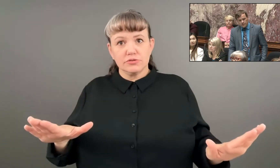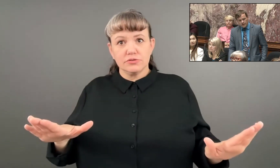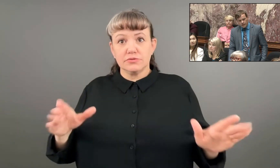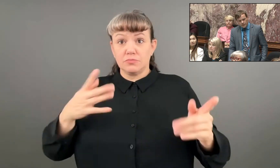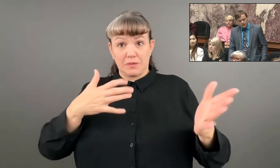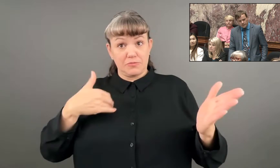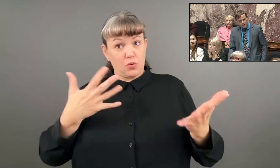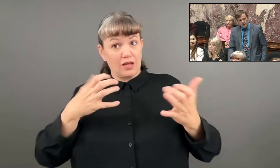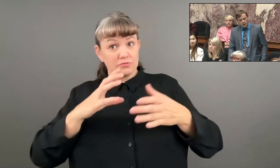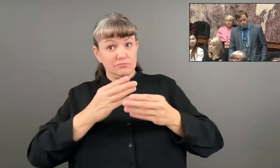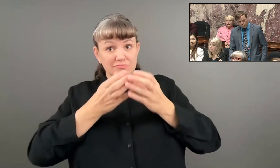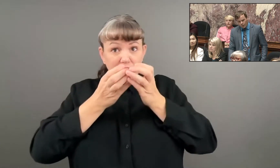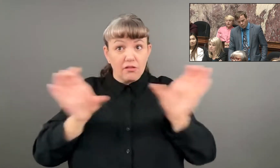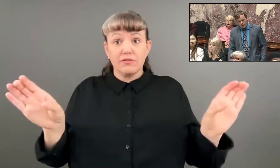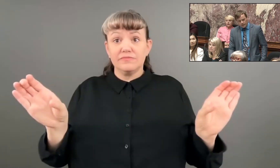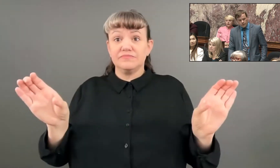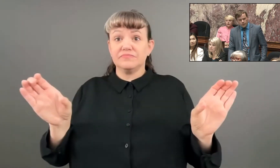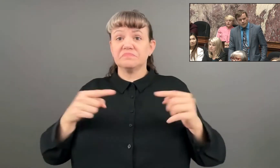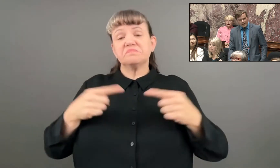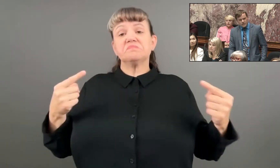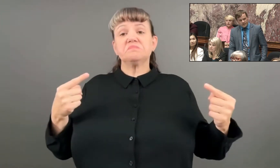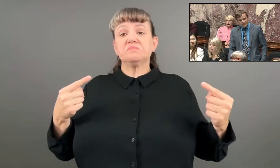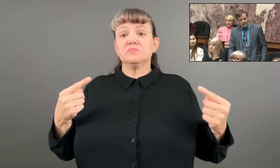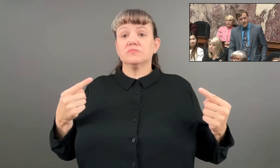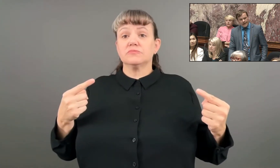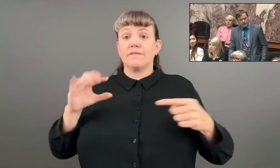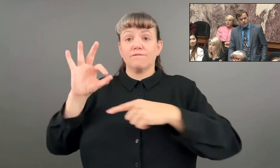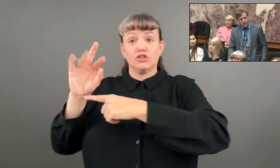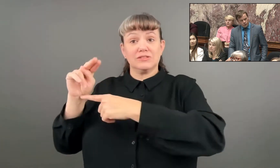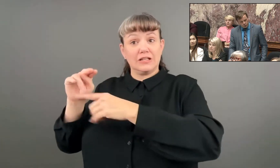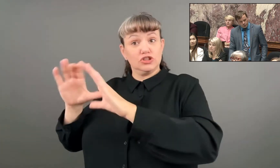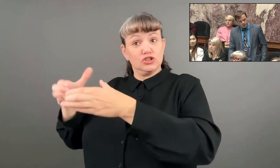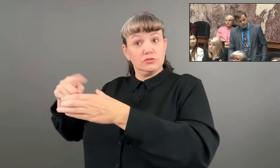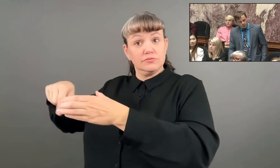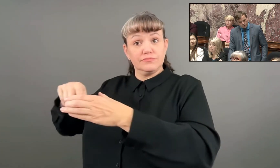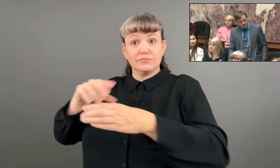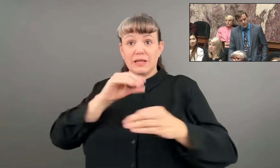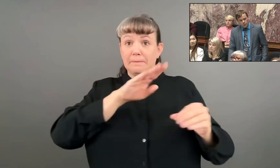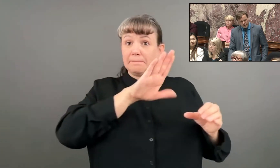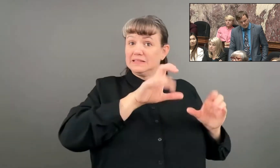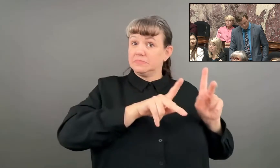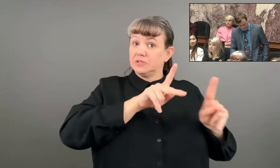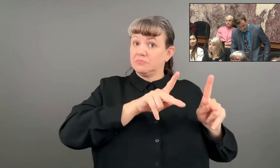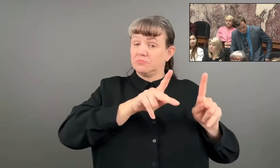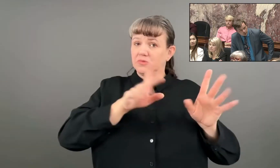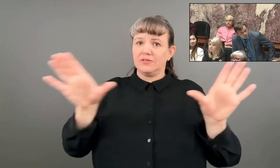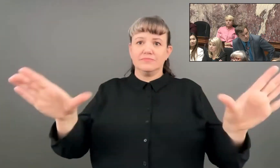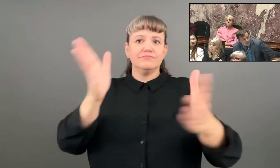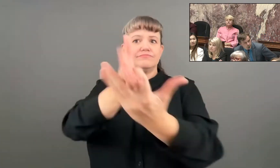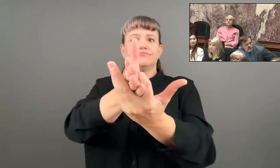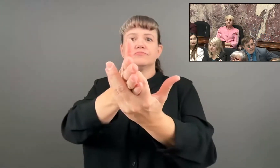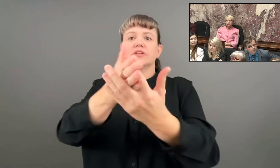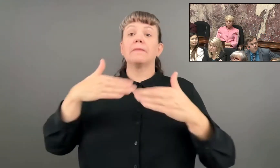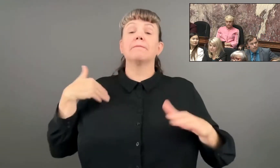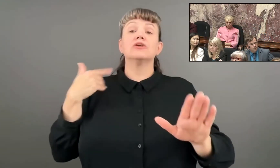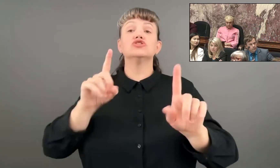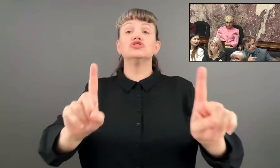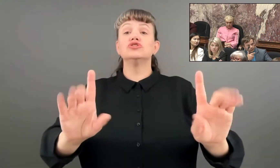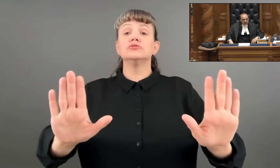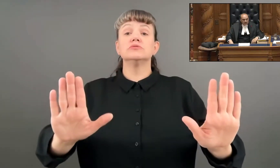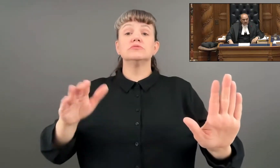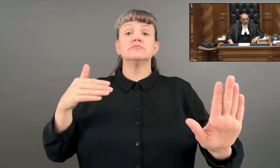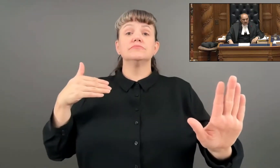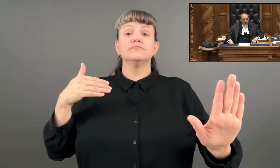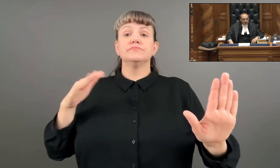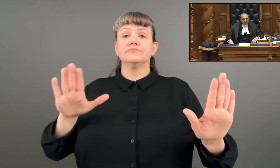and British Columbians, but what we're wanting to do is actually sitting down, shoulder to shoulder with... Thank you, Honourable Speaker.